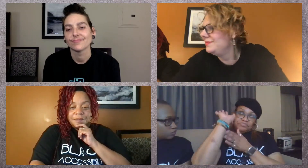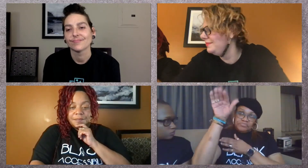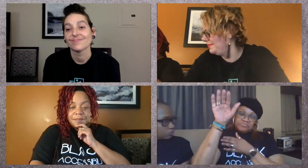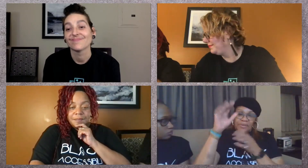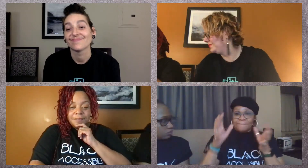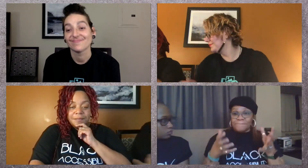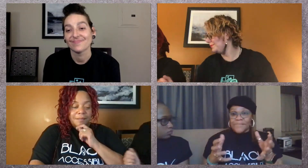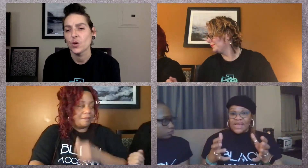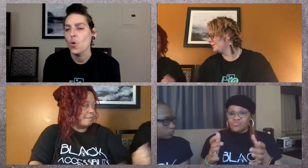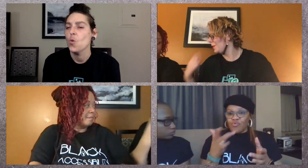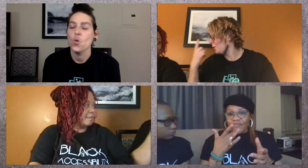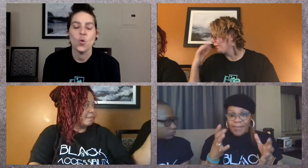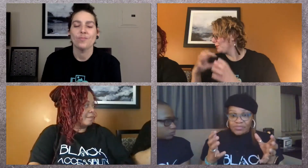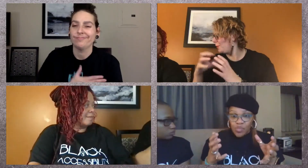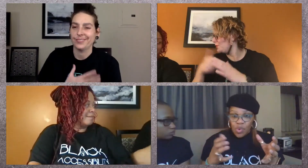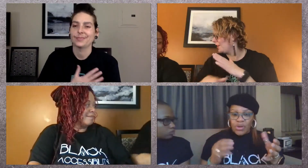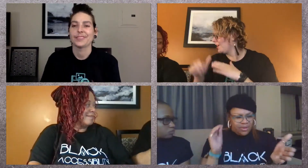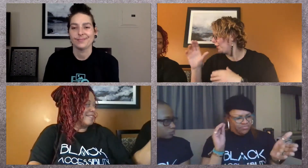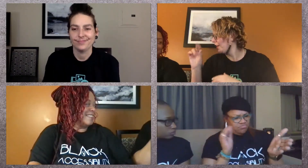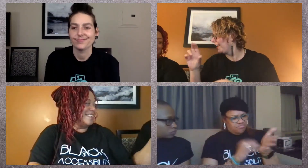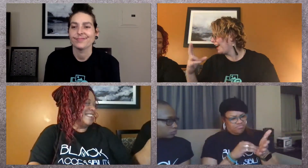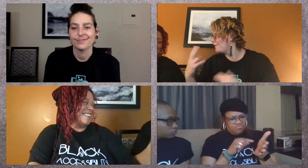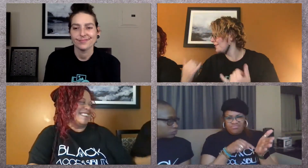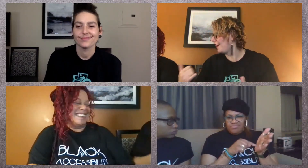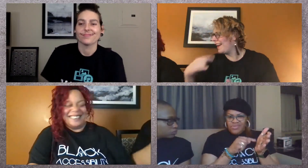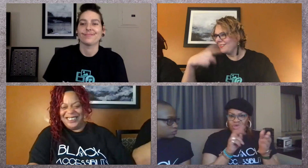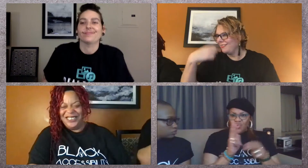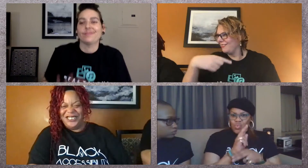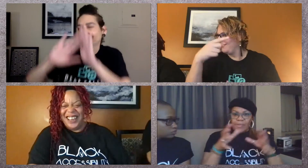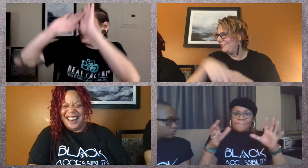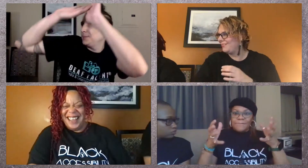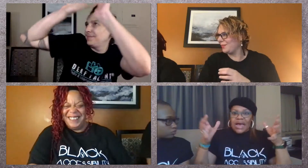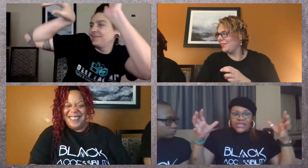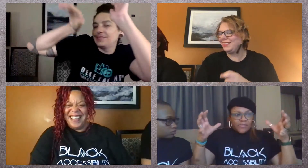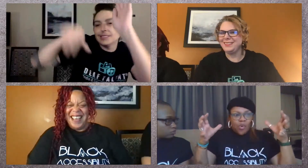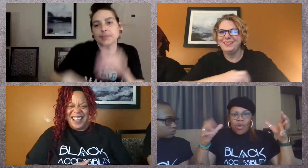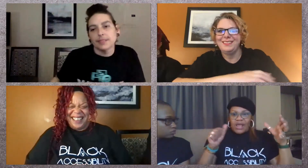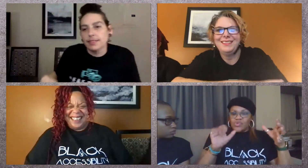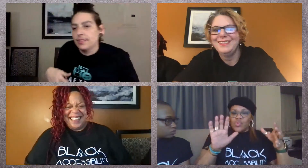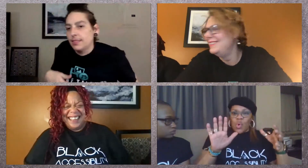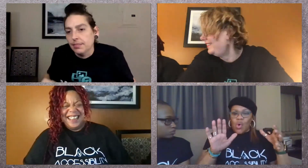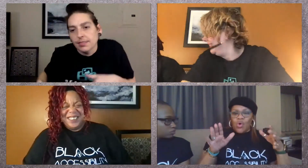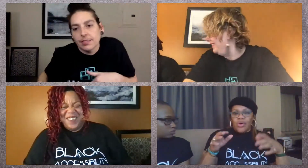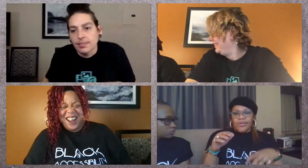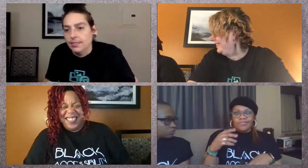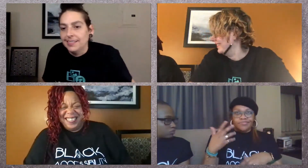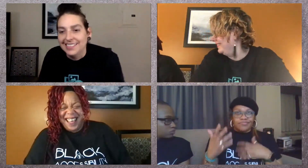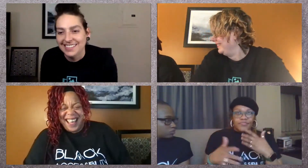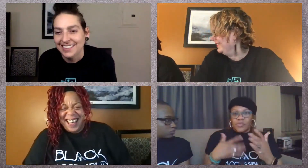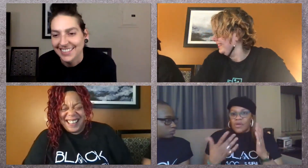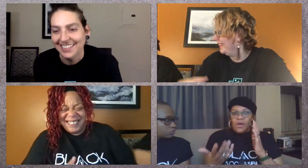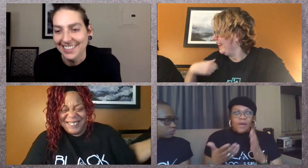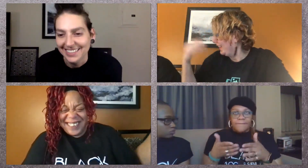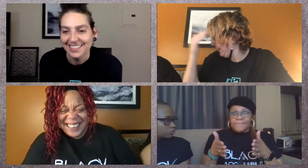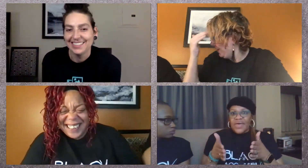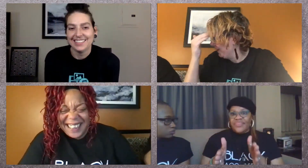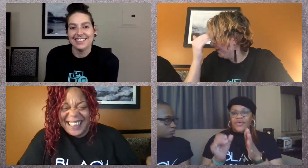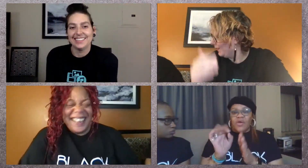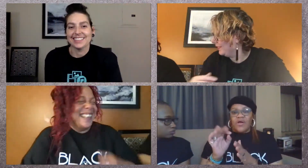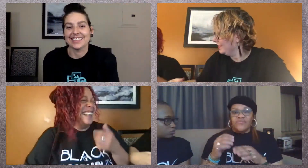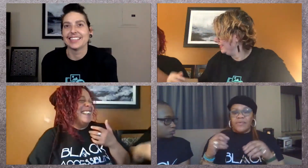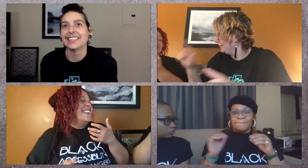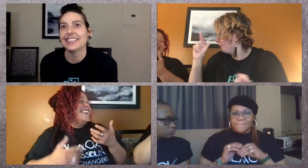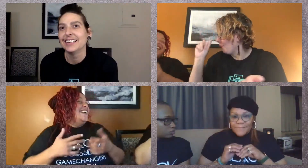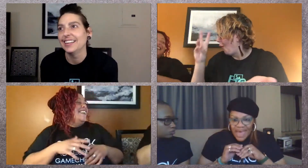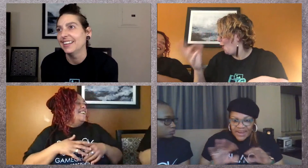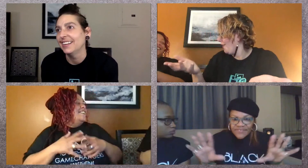Like if you have a basketball or something, you enjoy basketball, put that down. Use a basketball as